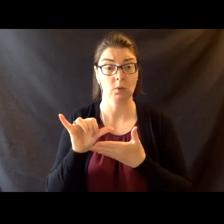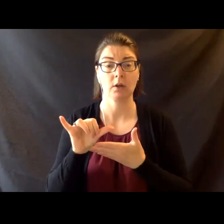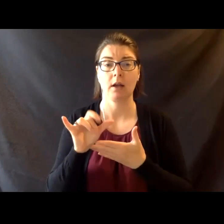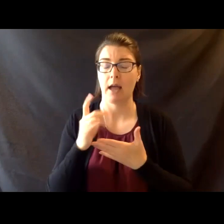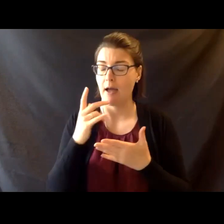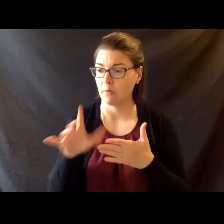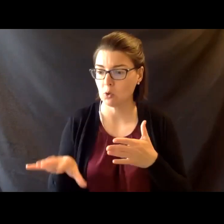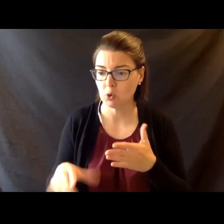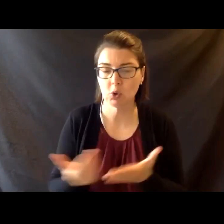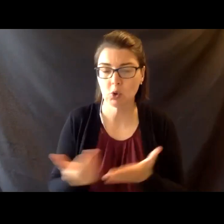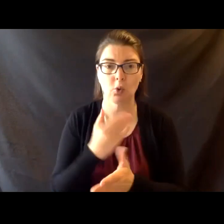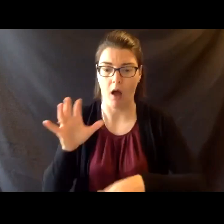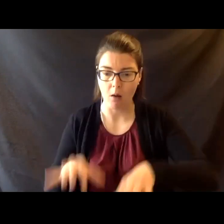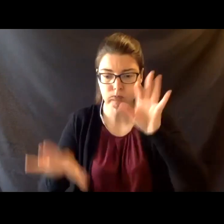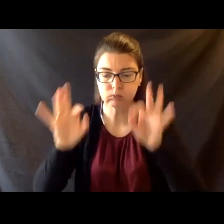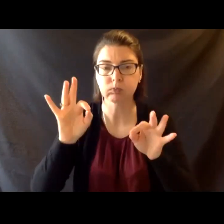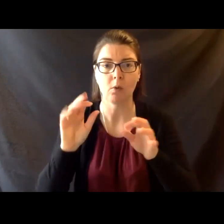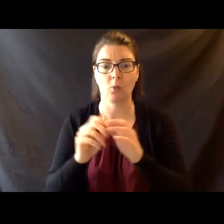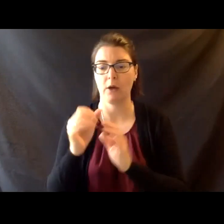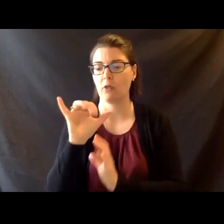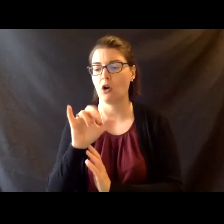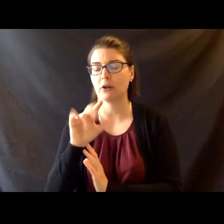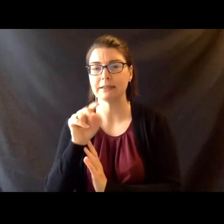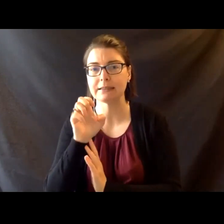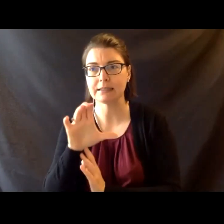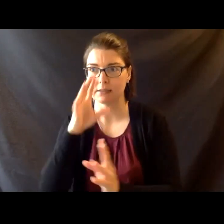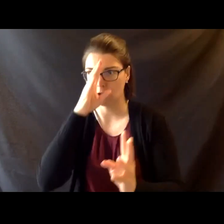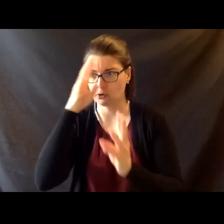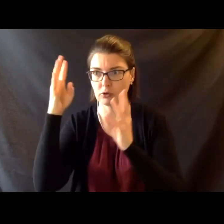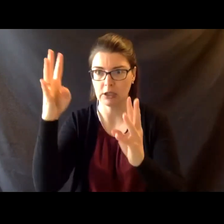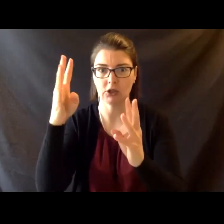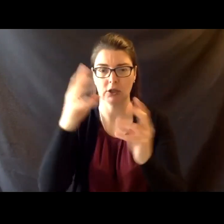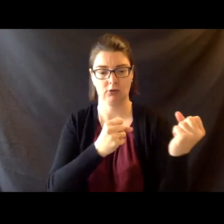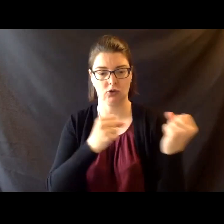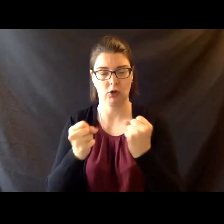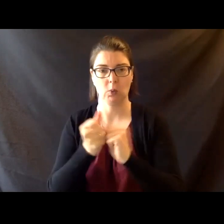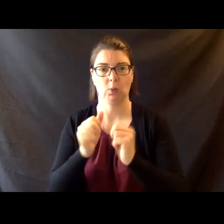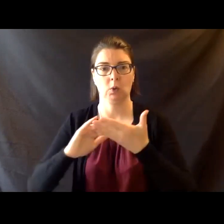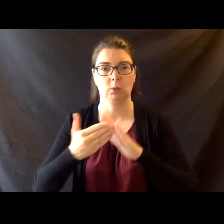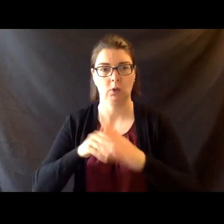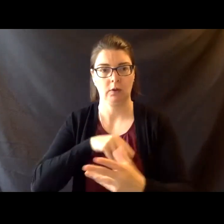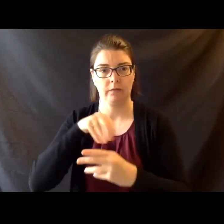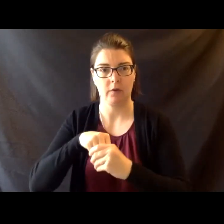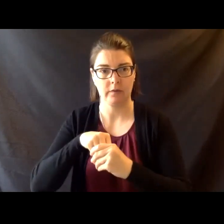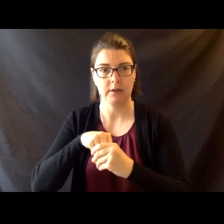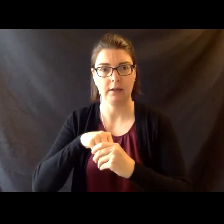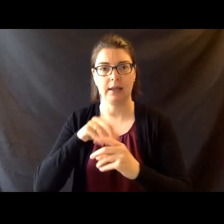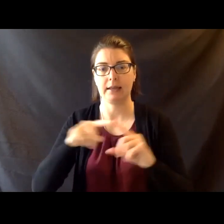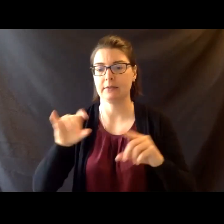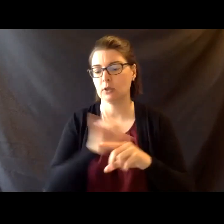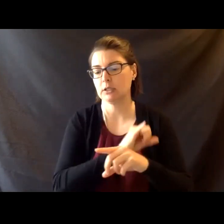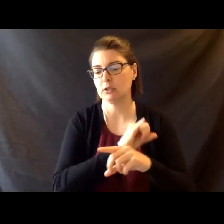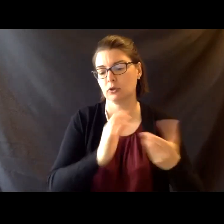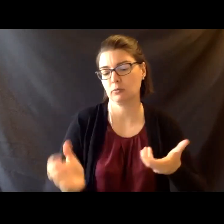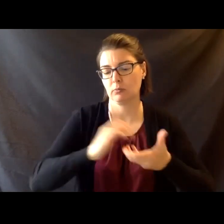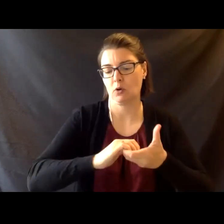discovery, and artistic creation with renowned strengths in community engaged and industry partnered research for maximum